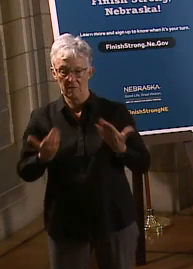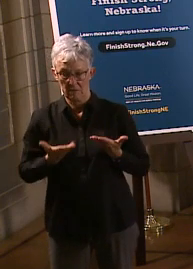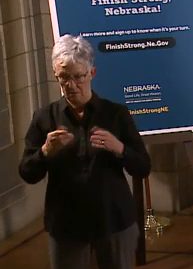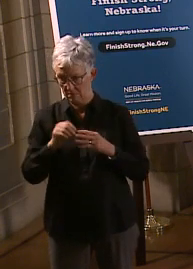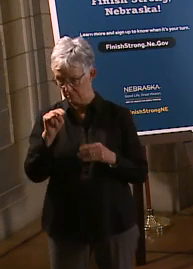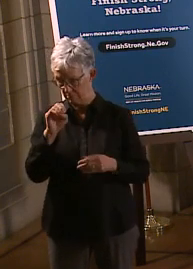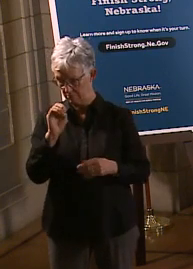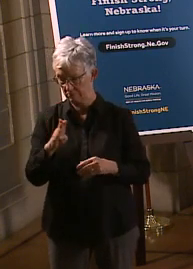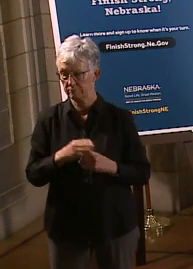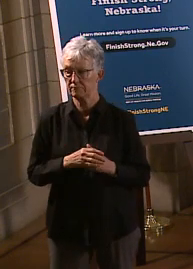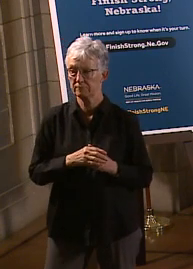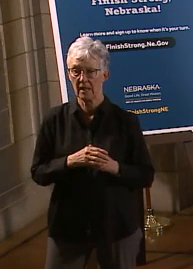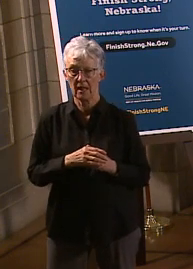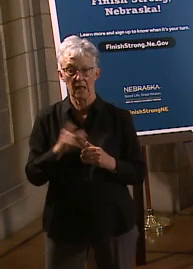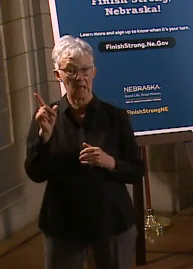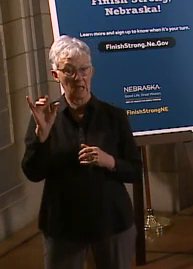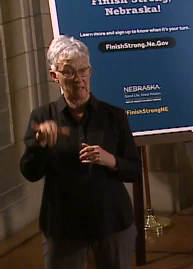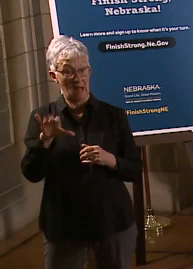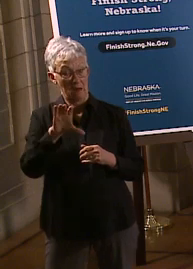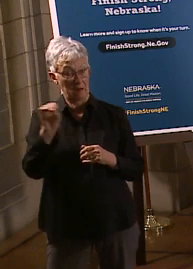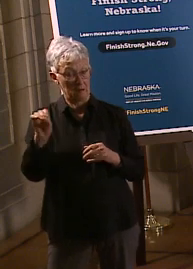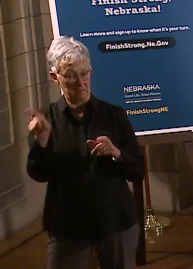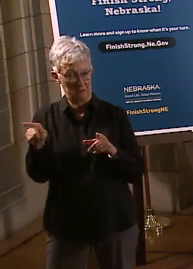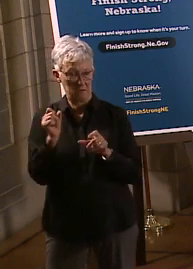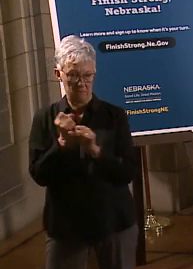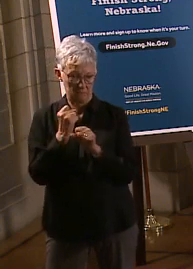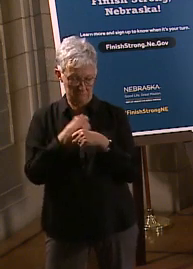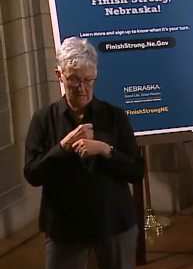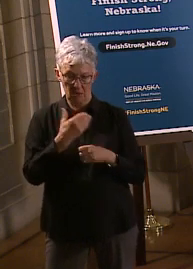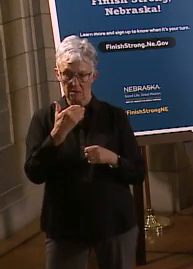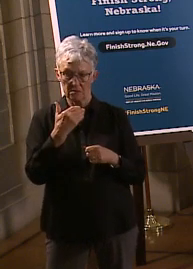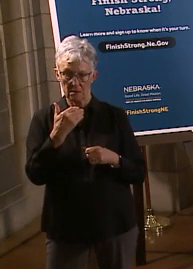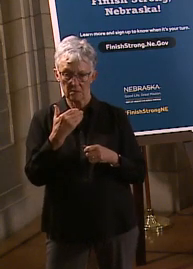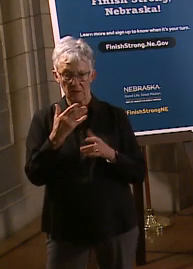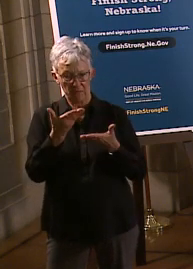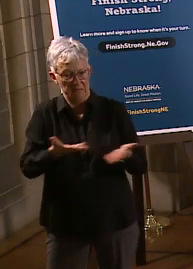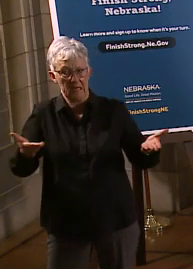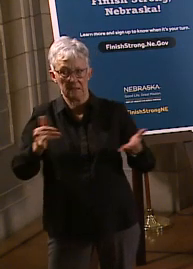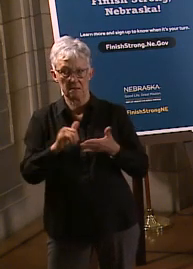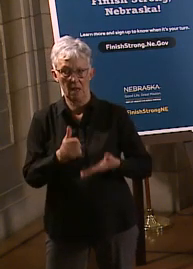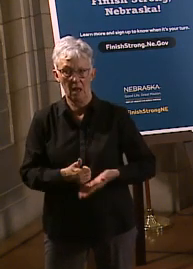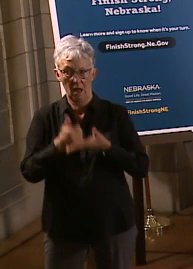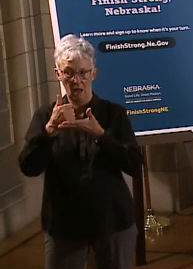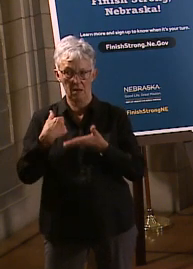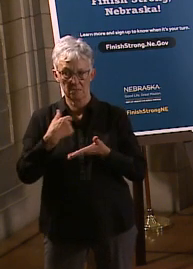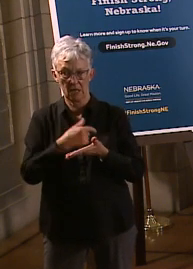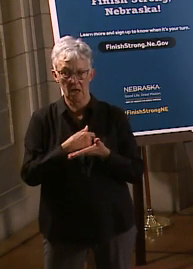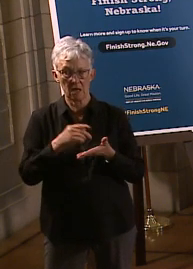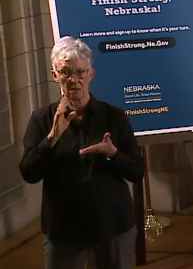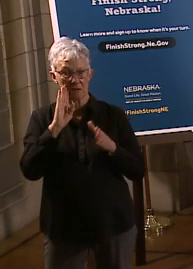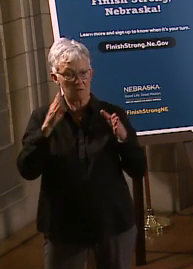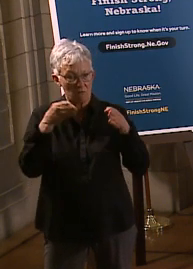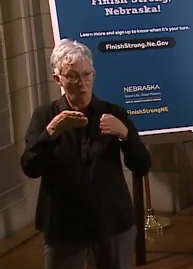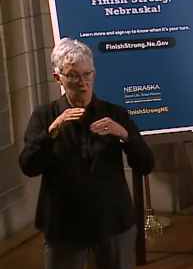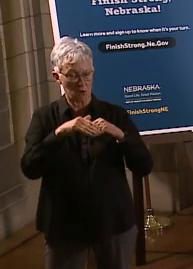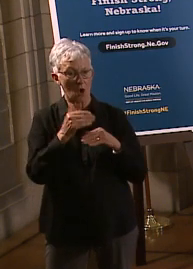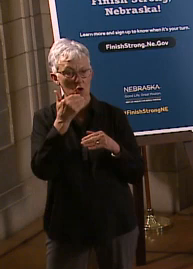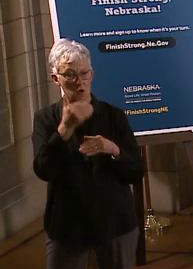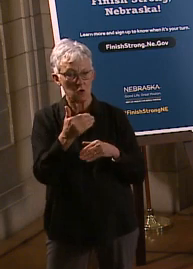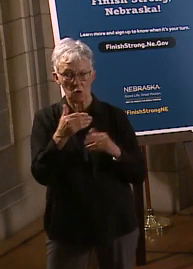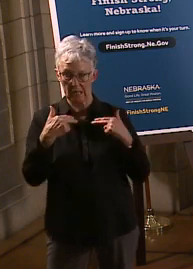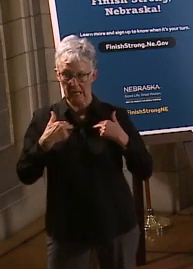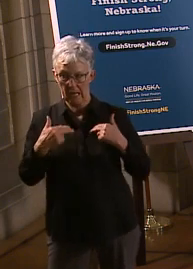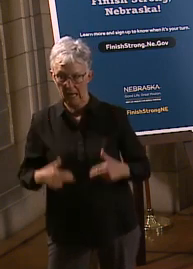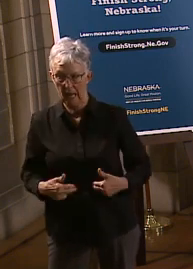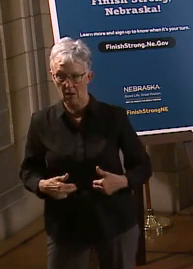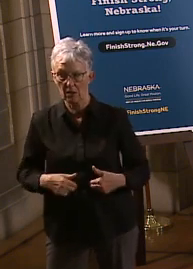make very important products that help us take care of our health. One of those products, the syringes and needles, have been